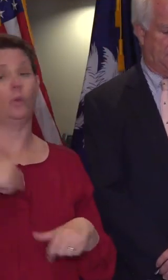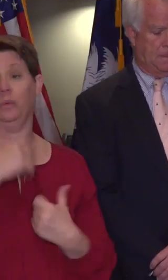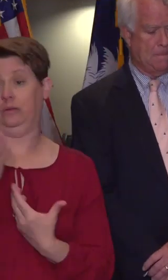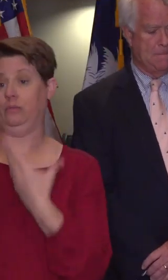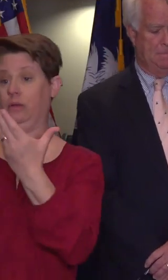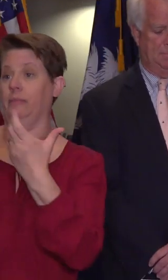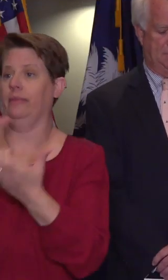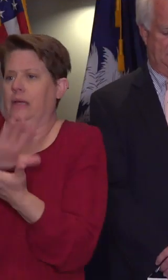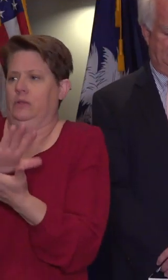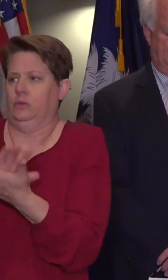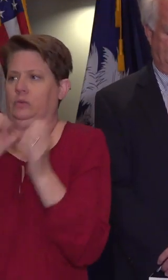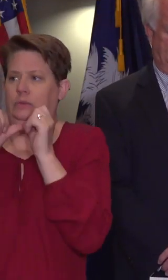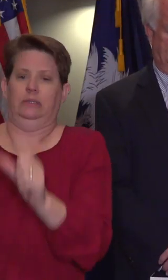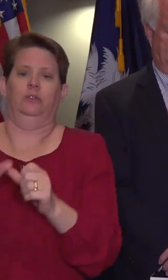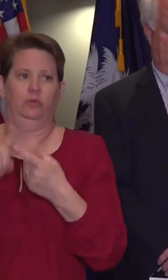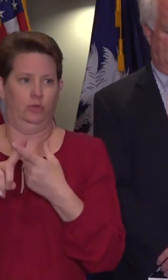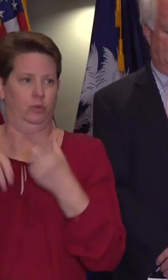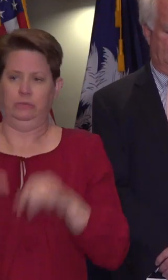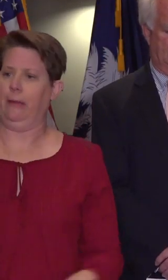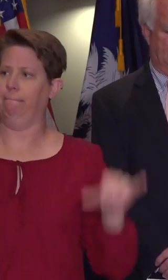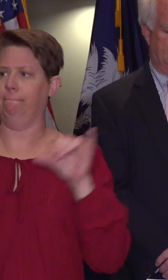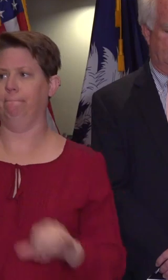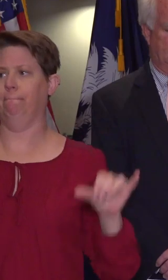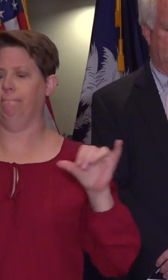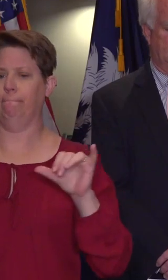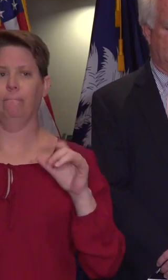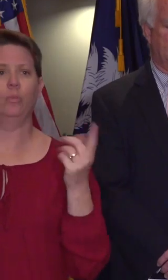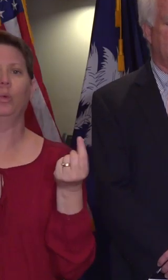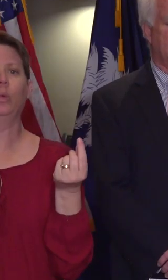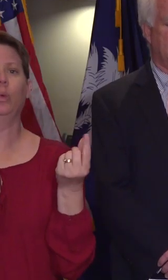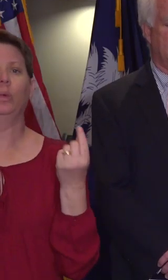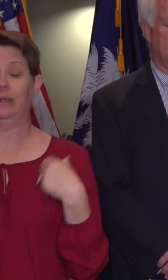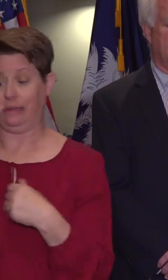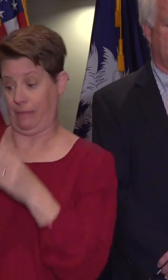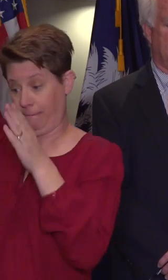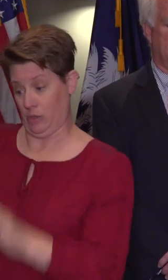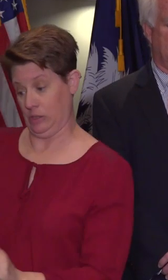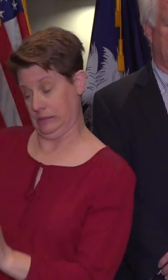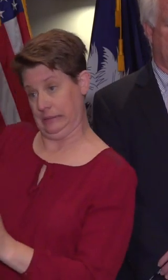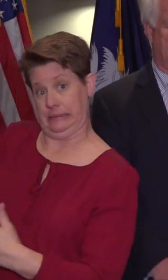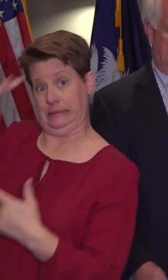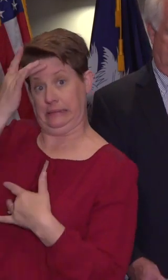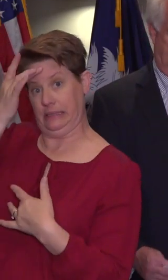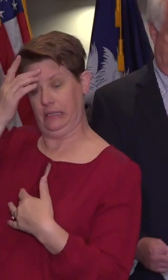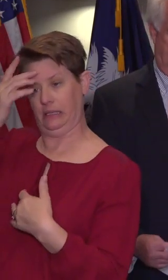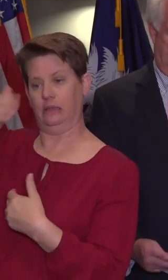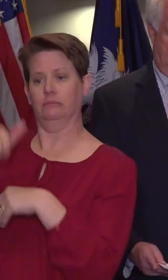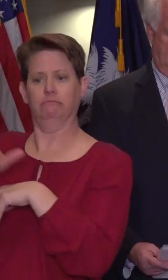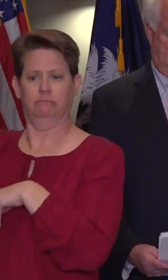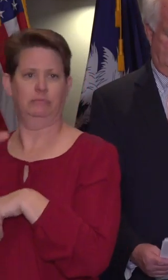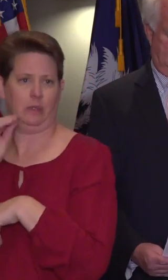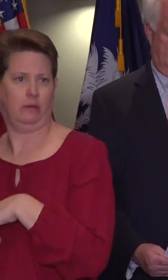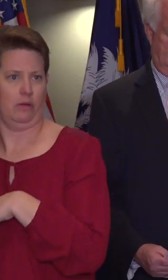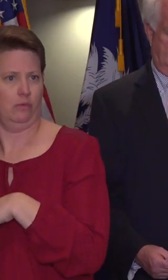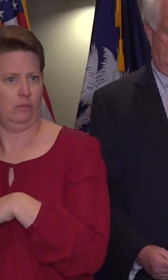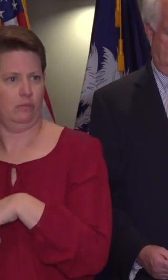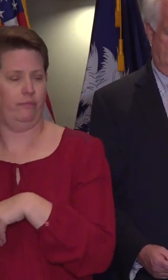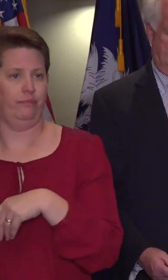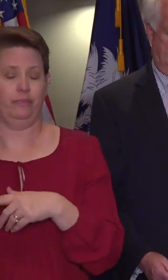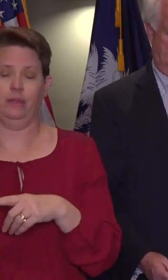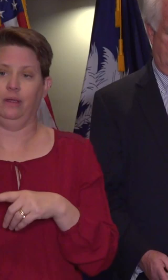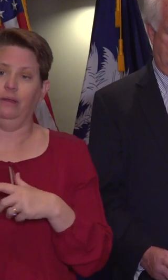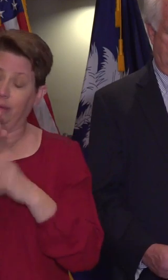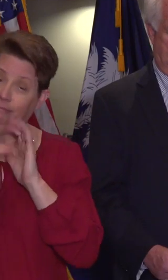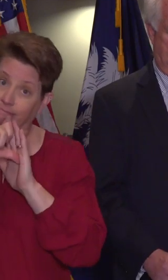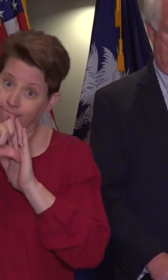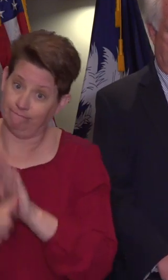schools continue to take the measures that they've always taken to exclude individuals if they're sick. And this is something that we cannot